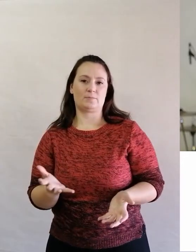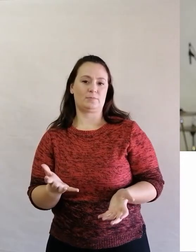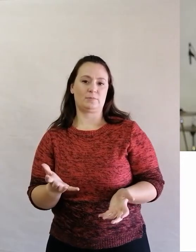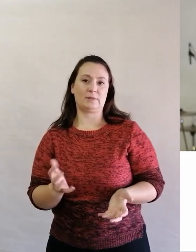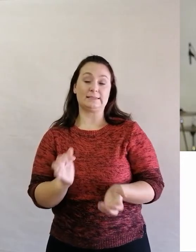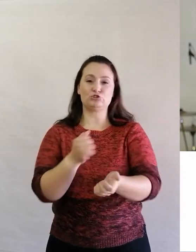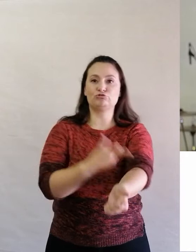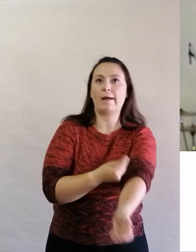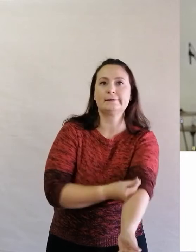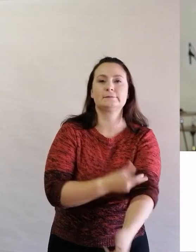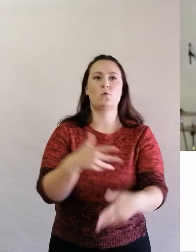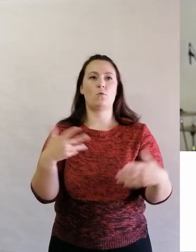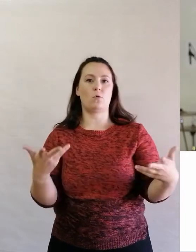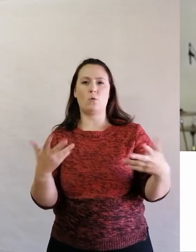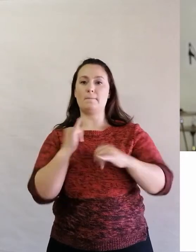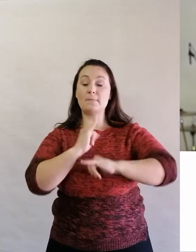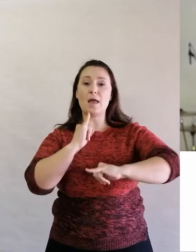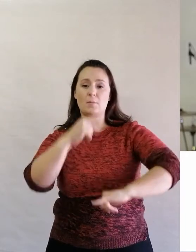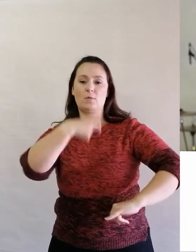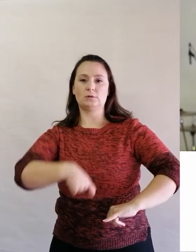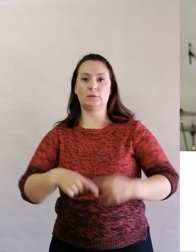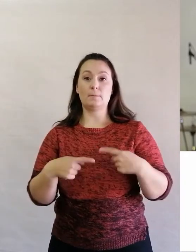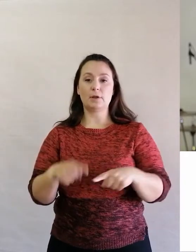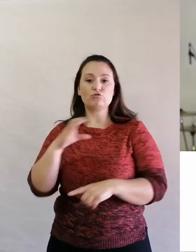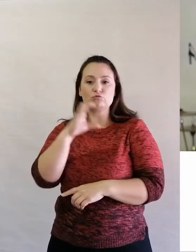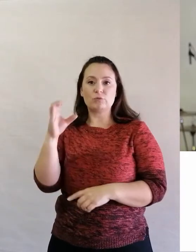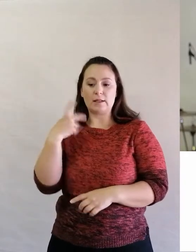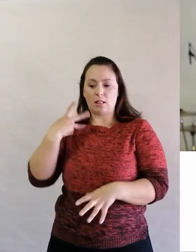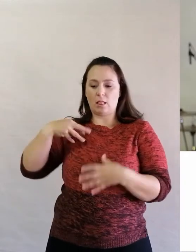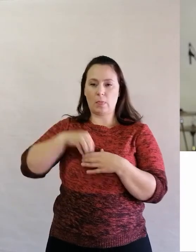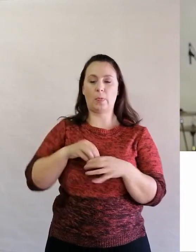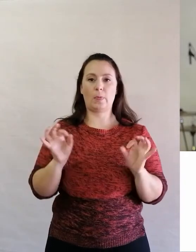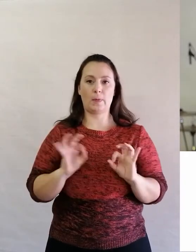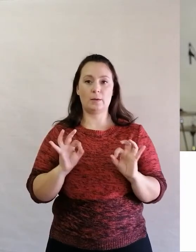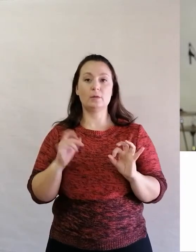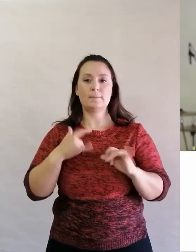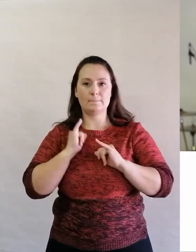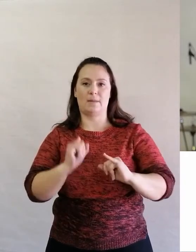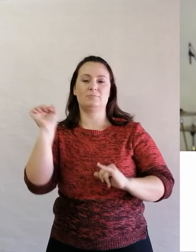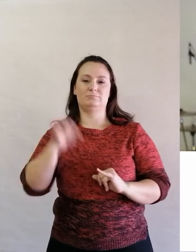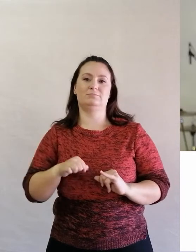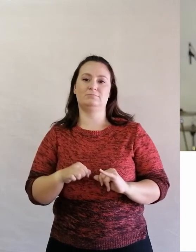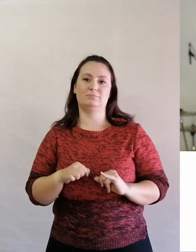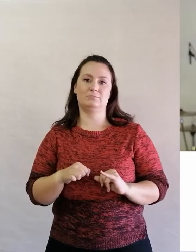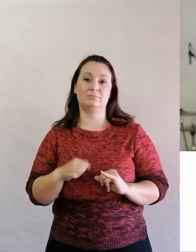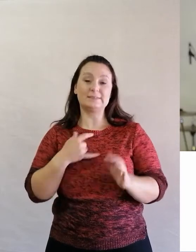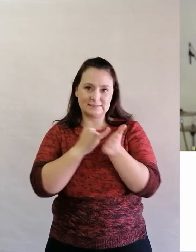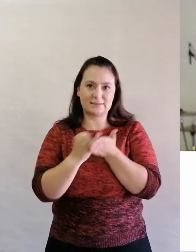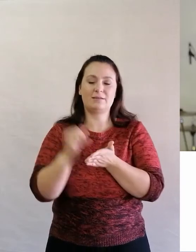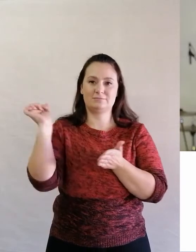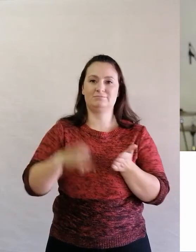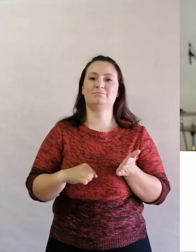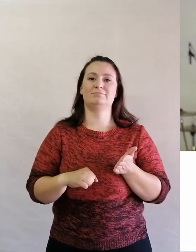a drug dealer or some kind of bad dude. But without Christ, you were bad. You were a sinner.